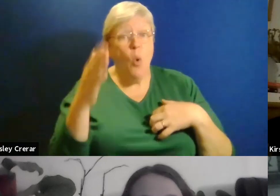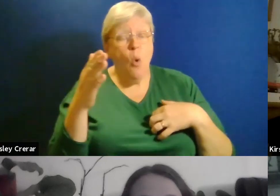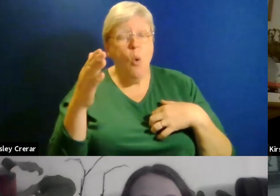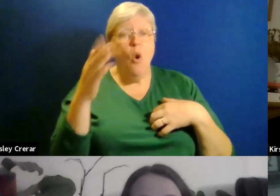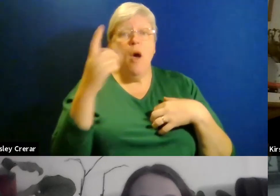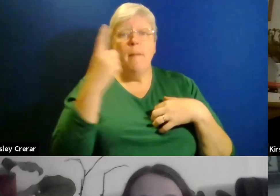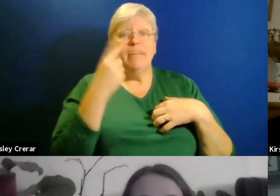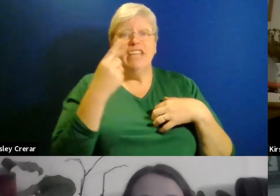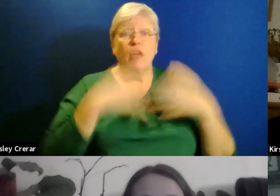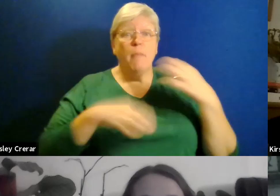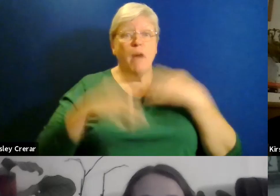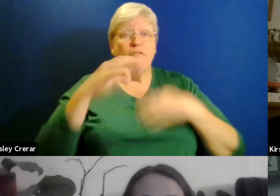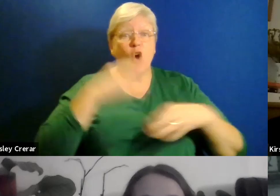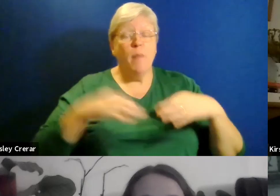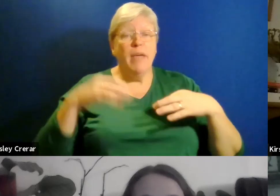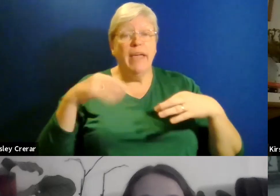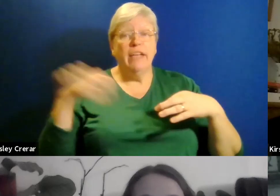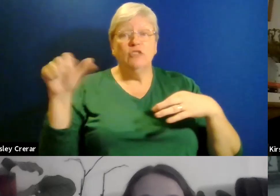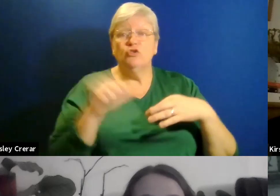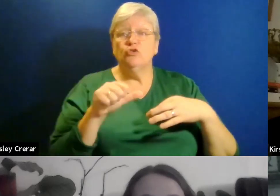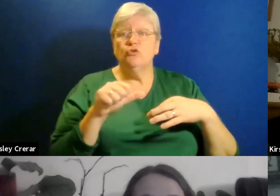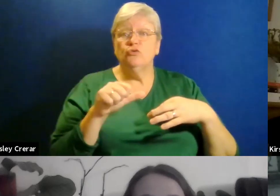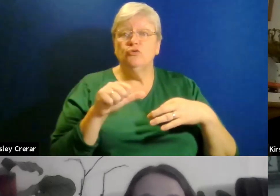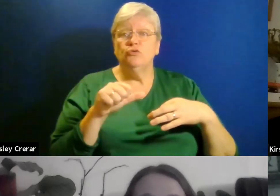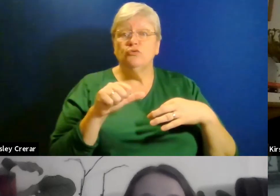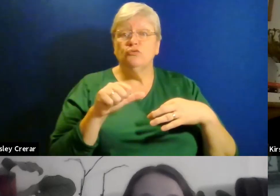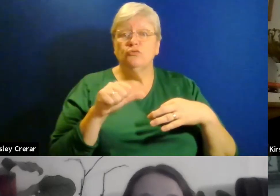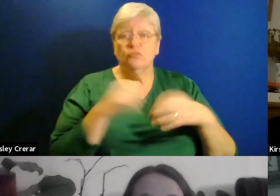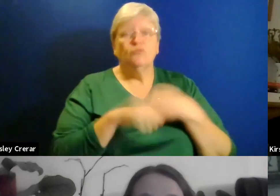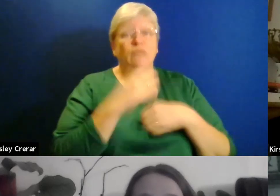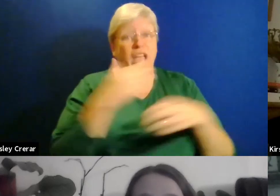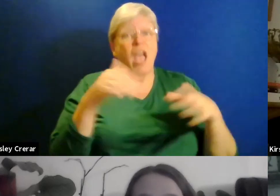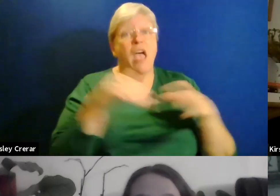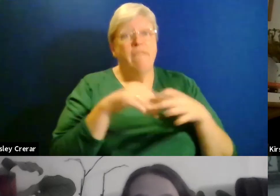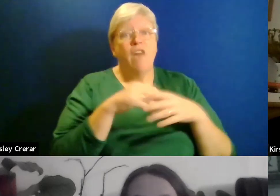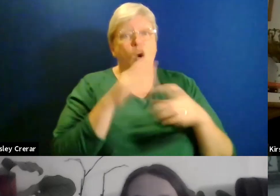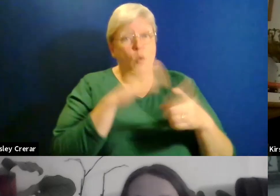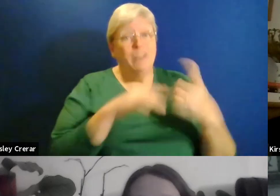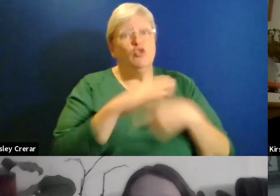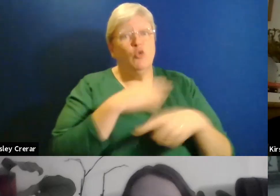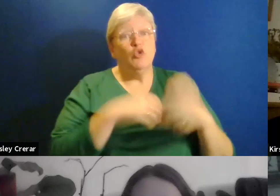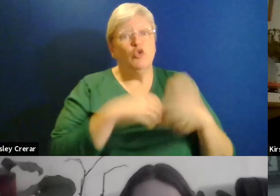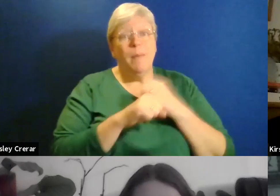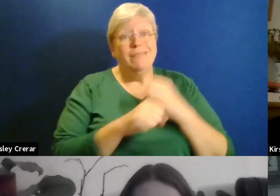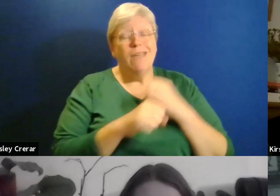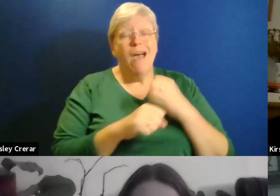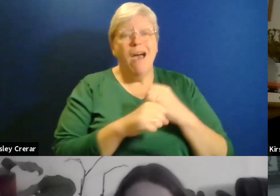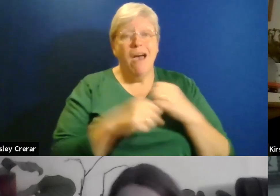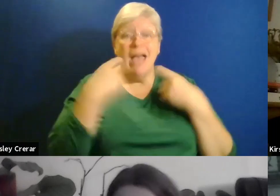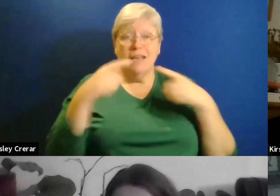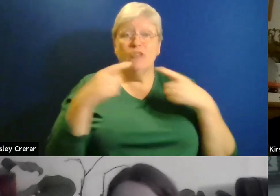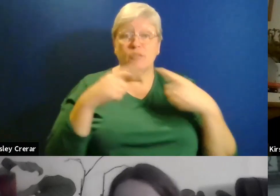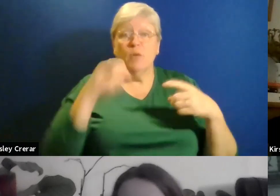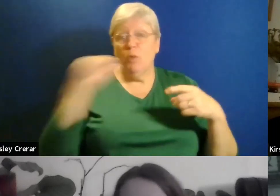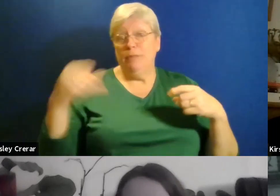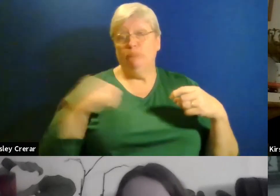performing, should get involved with our social medias, give us a like, give us a follow. That announcement will be coming in the next few